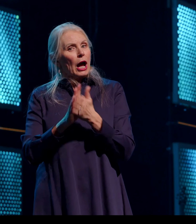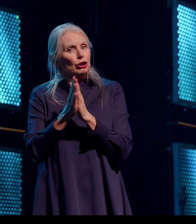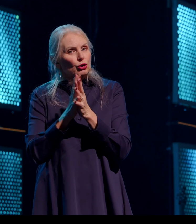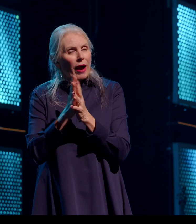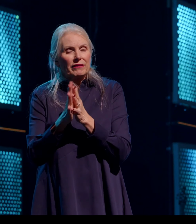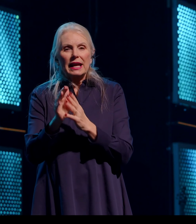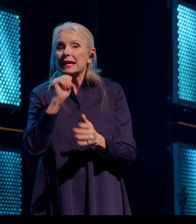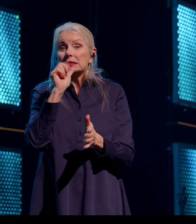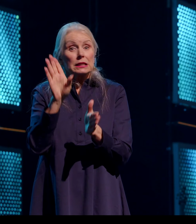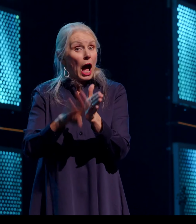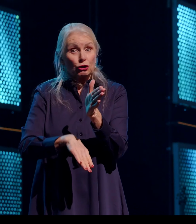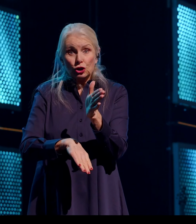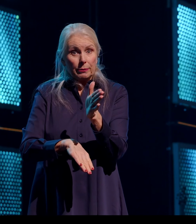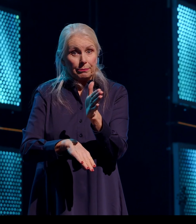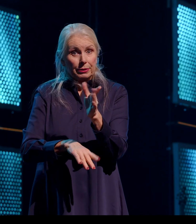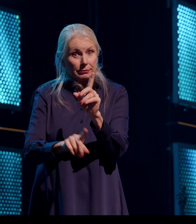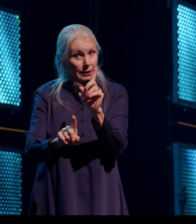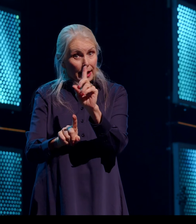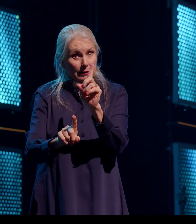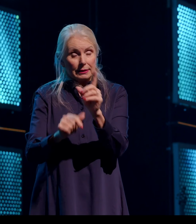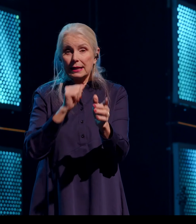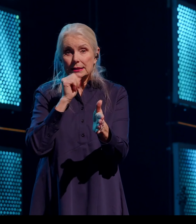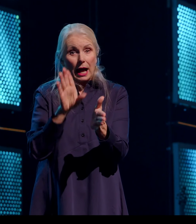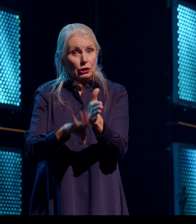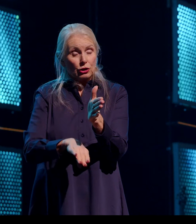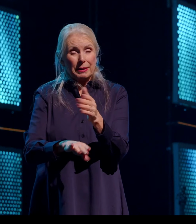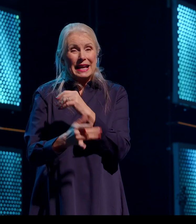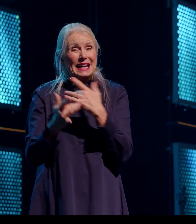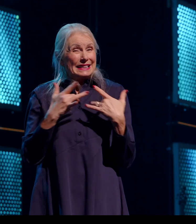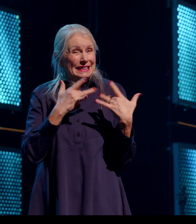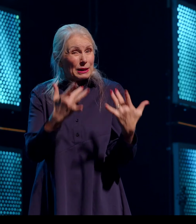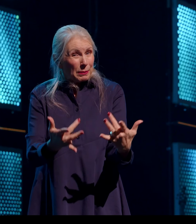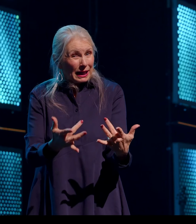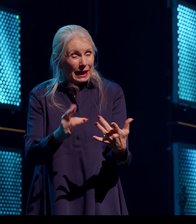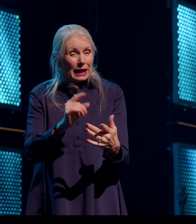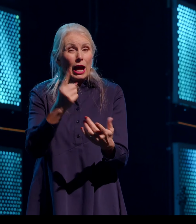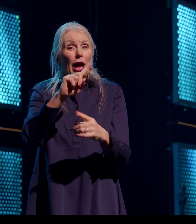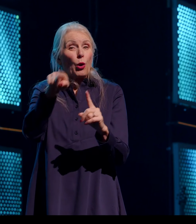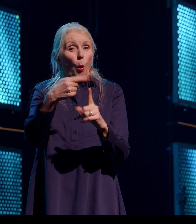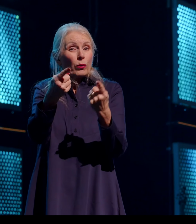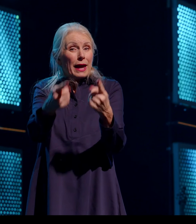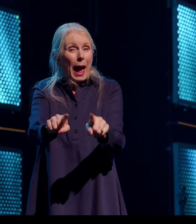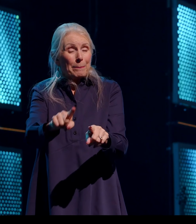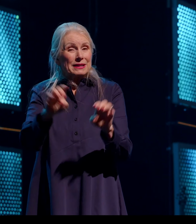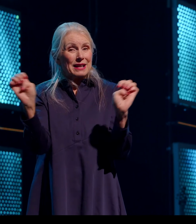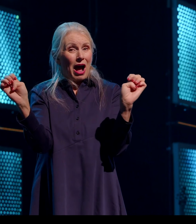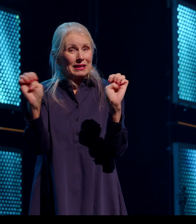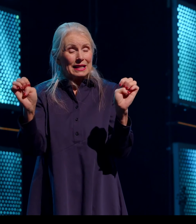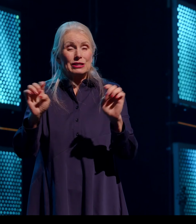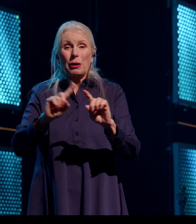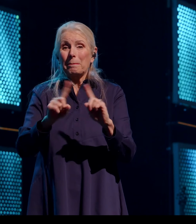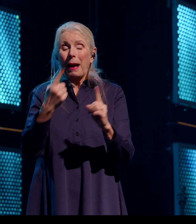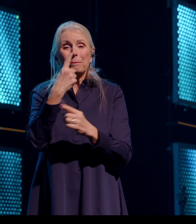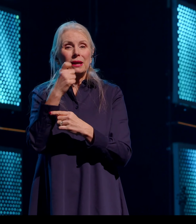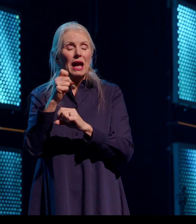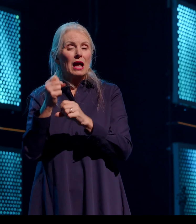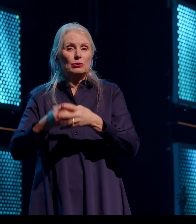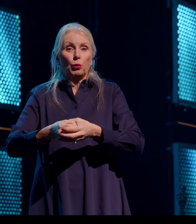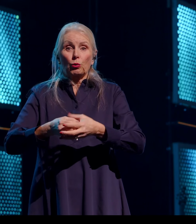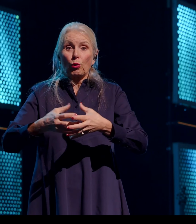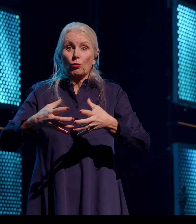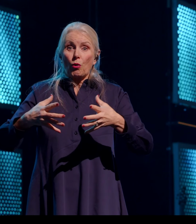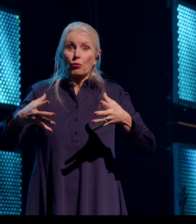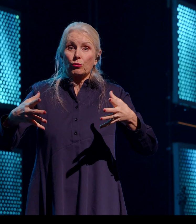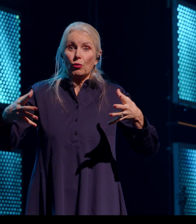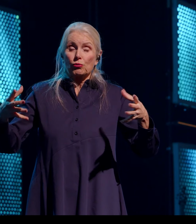It's not cheap, I'll tell you that, not cheap. Something we typically only do on Easter, but because of our attendance and how it's been growing, those